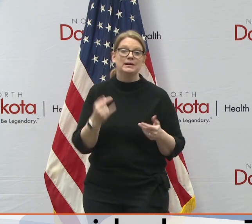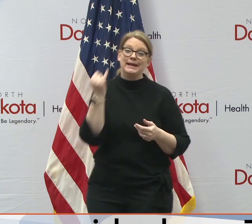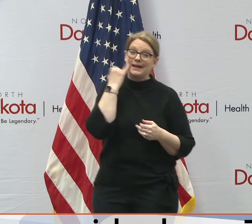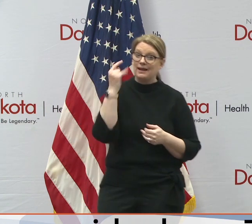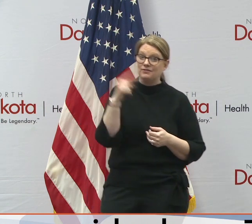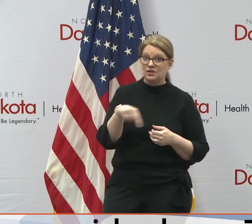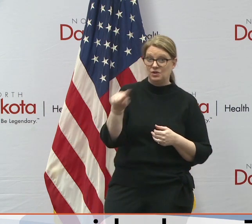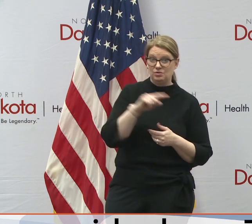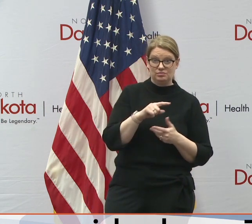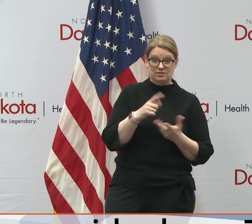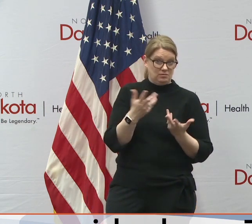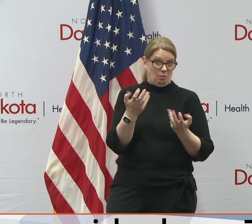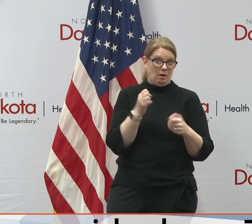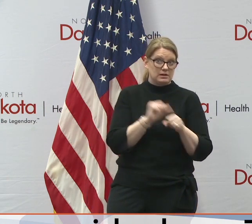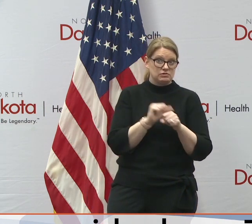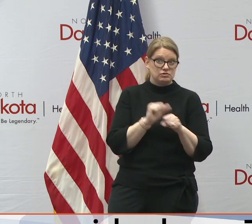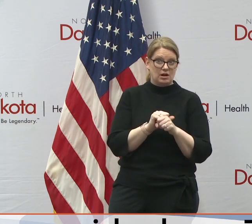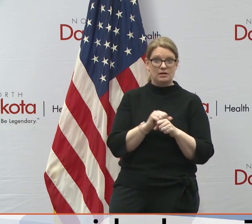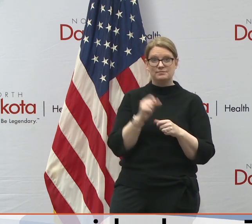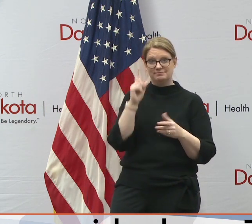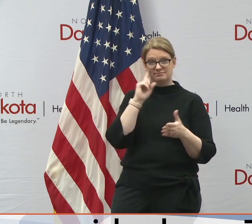to check that out at